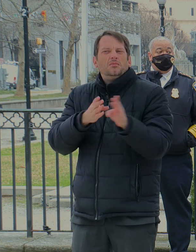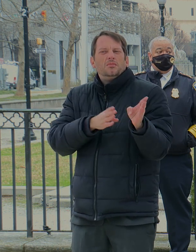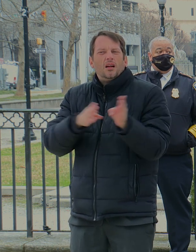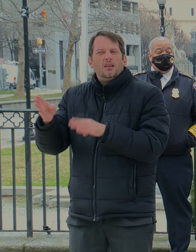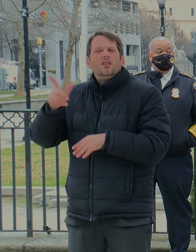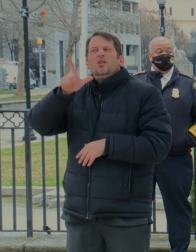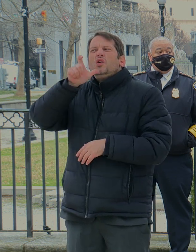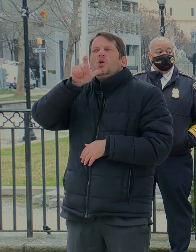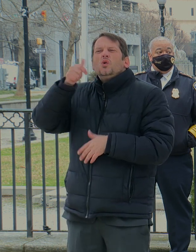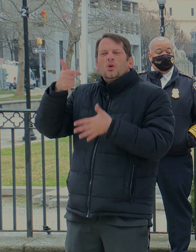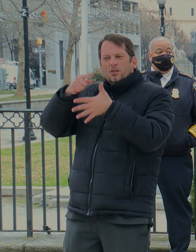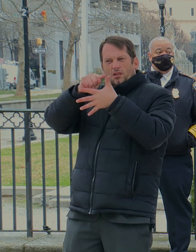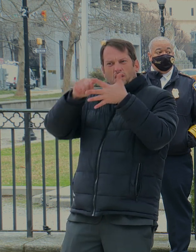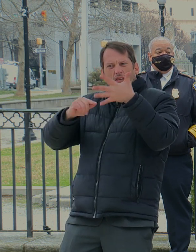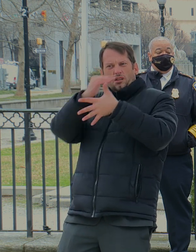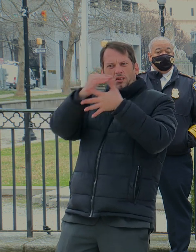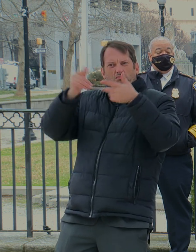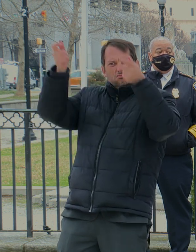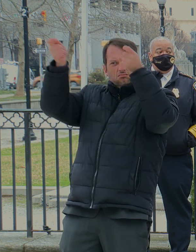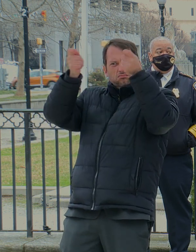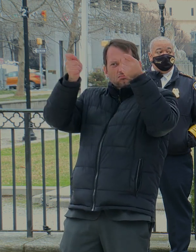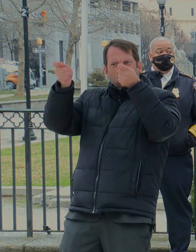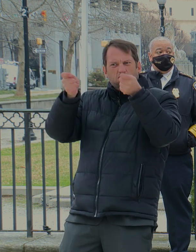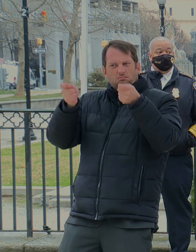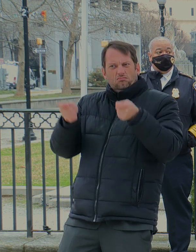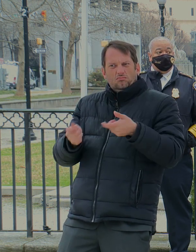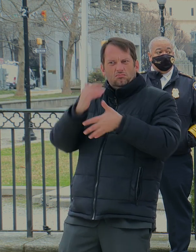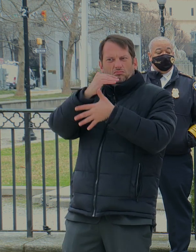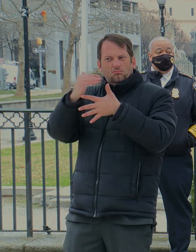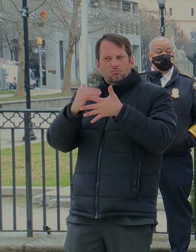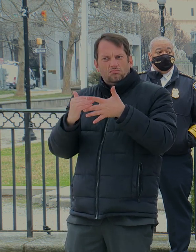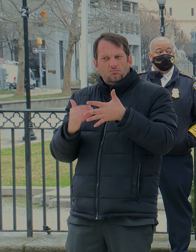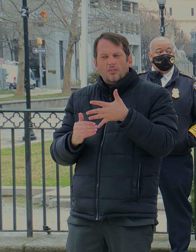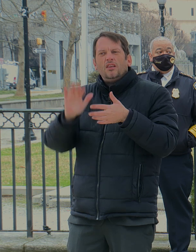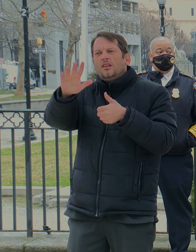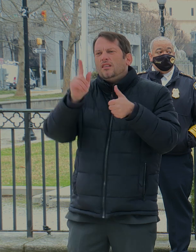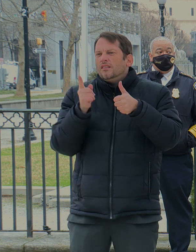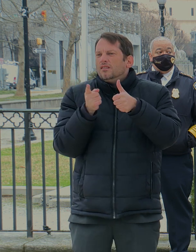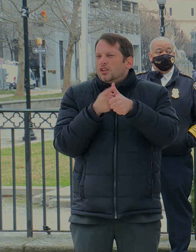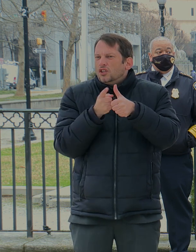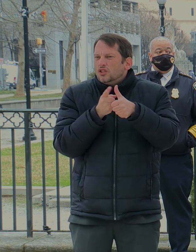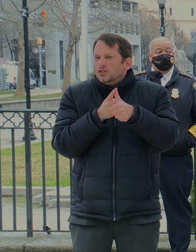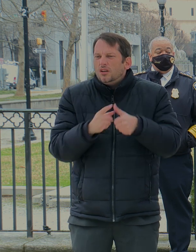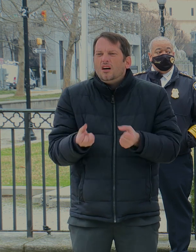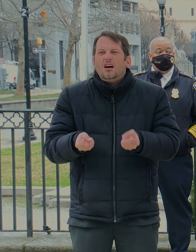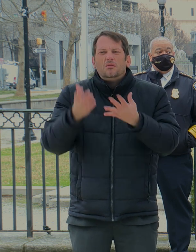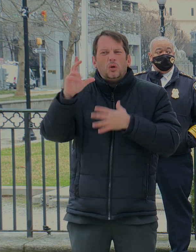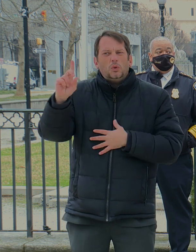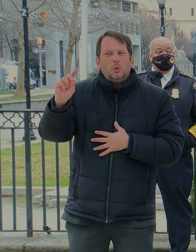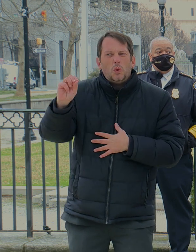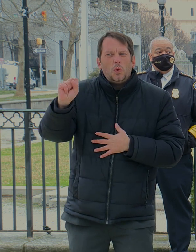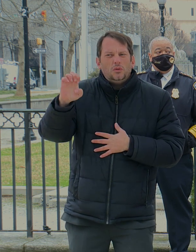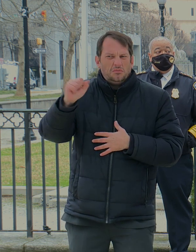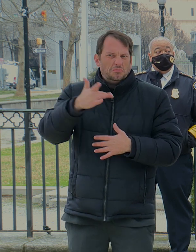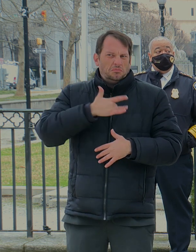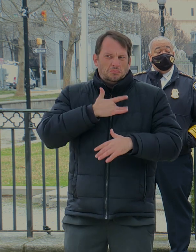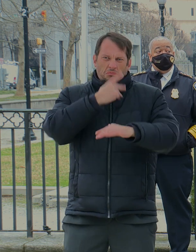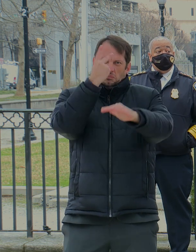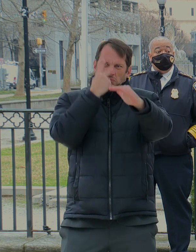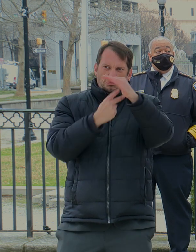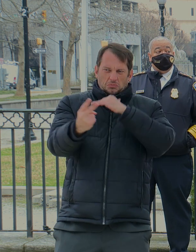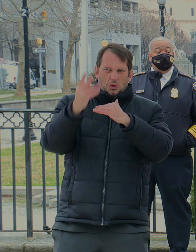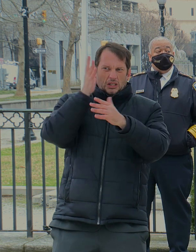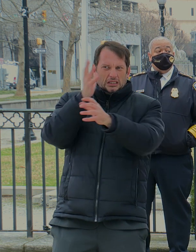So going forward, first of all, how many doses do you anticipate receiving in the city